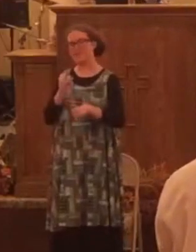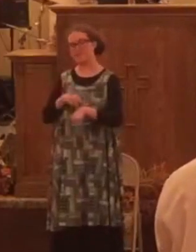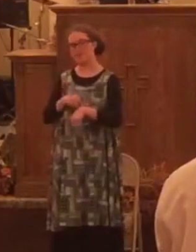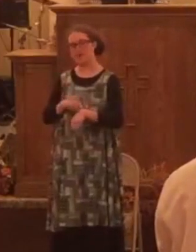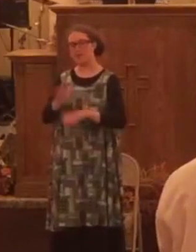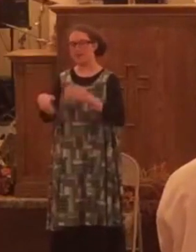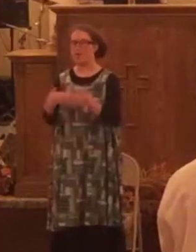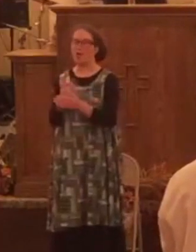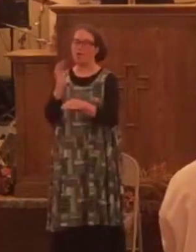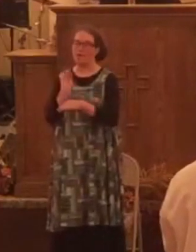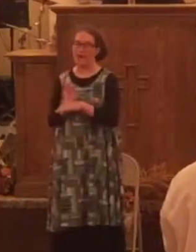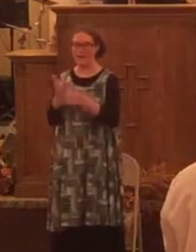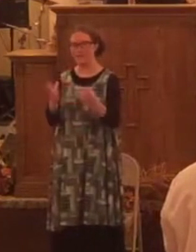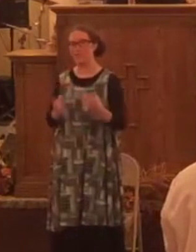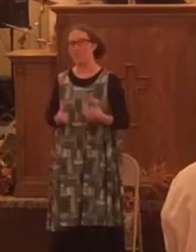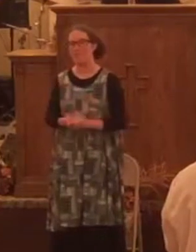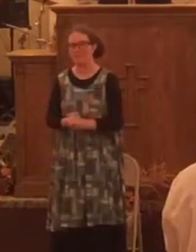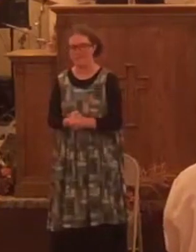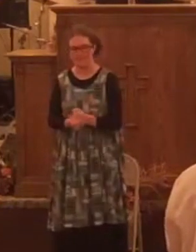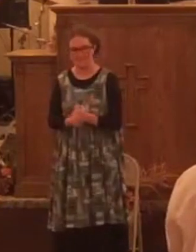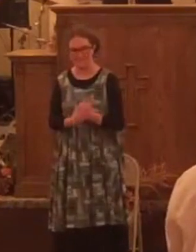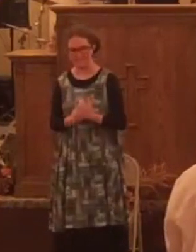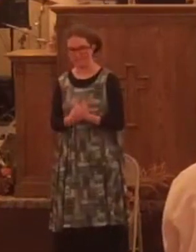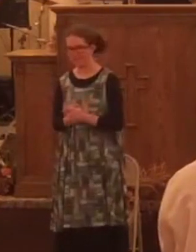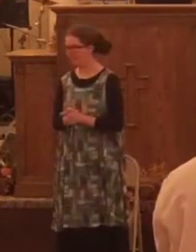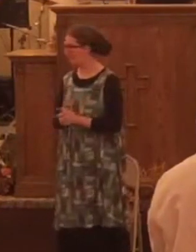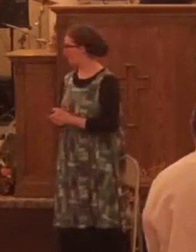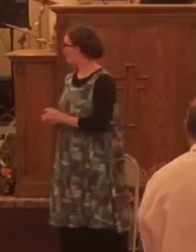Amen. You got all that.